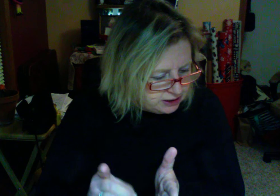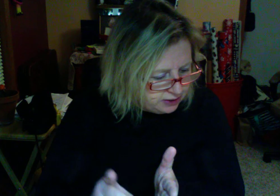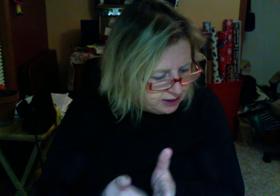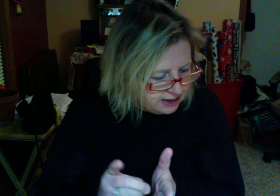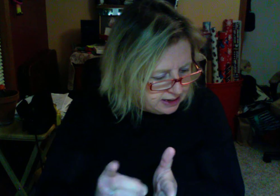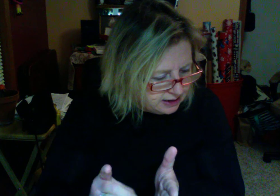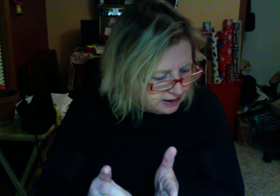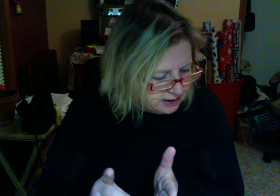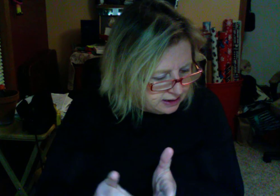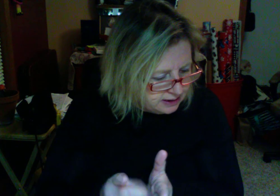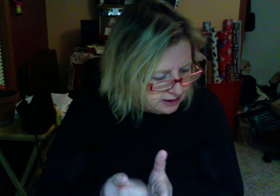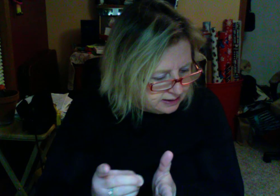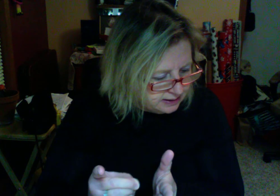dictionary.